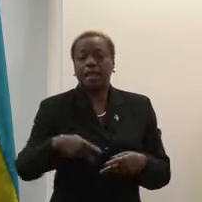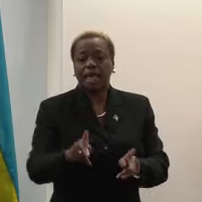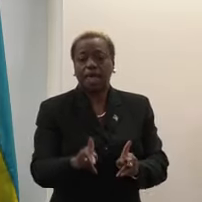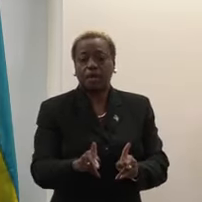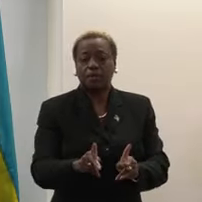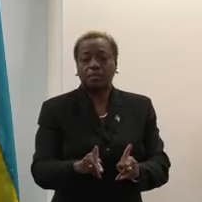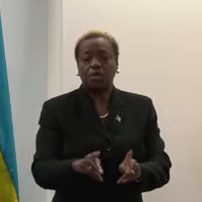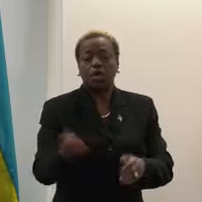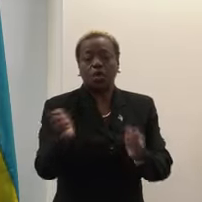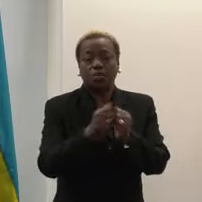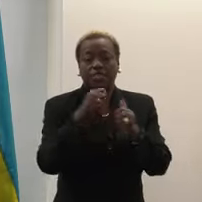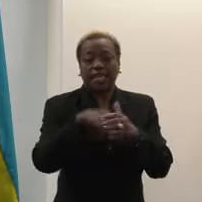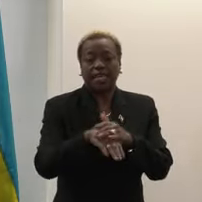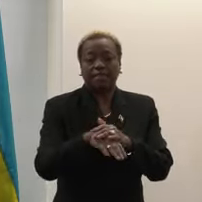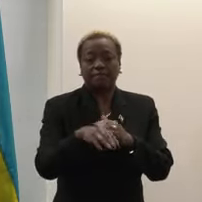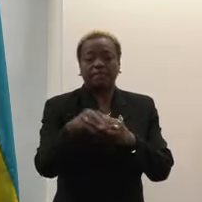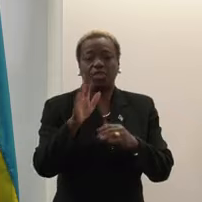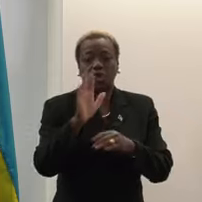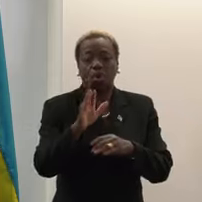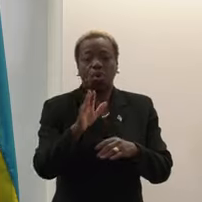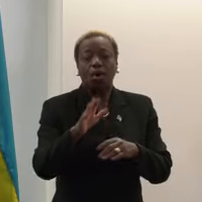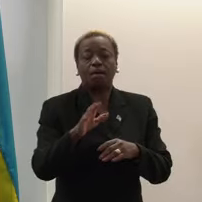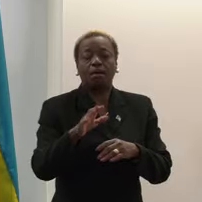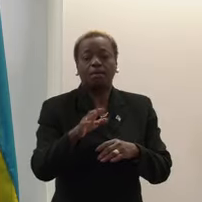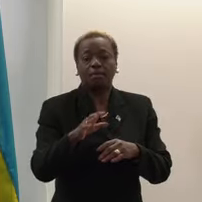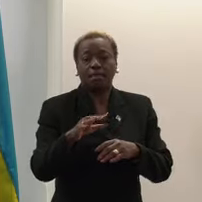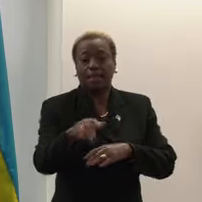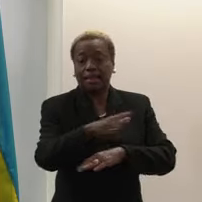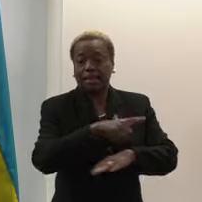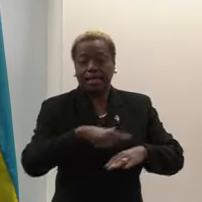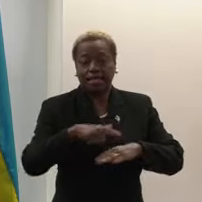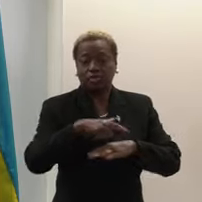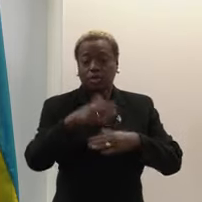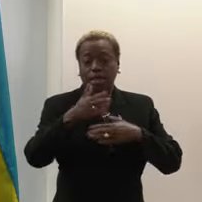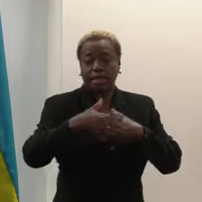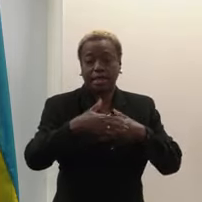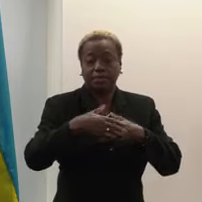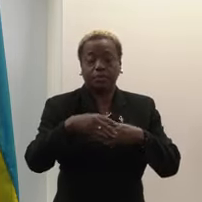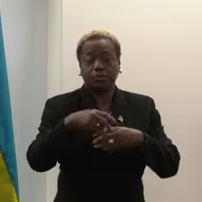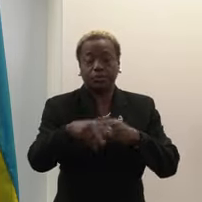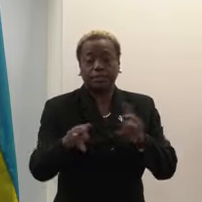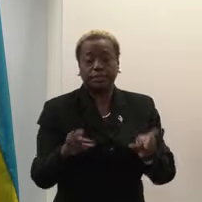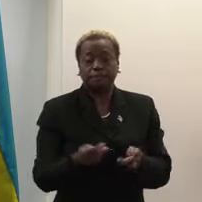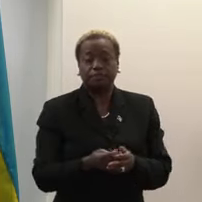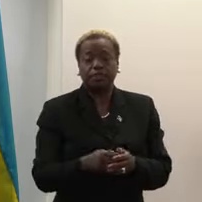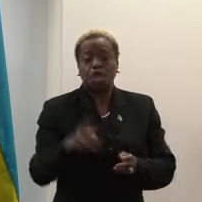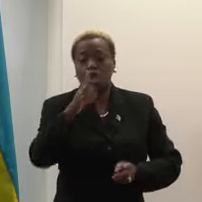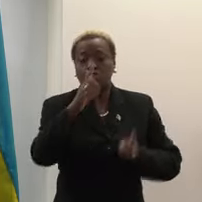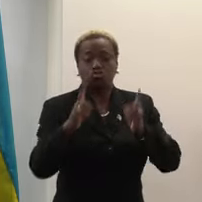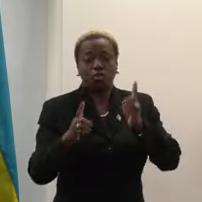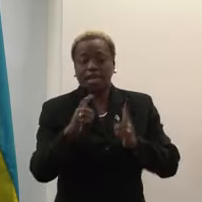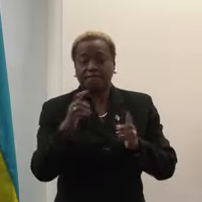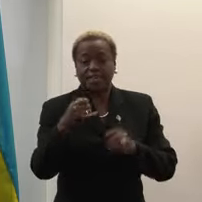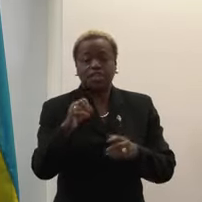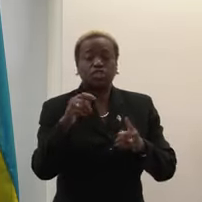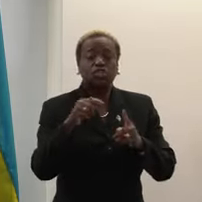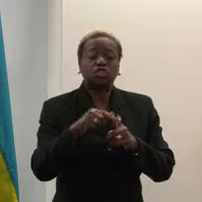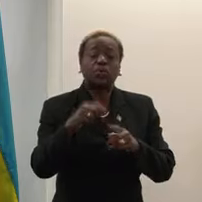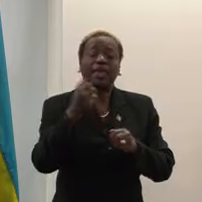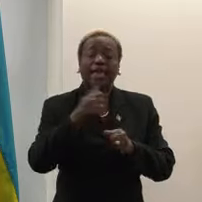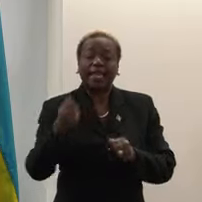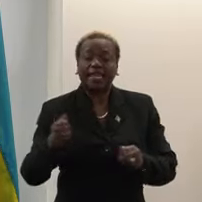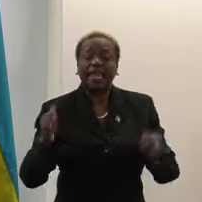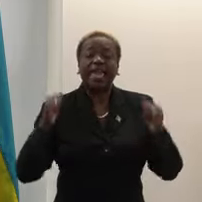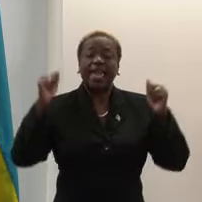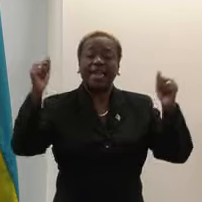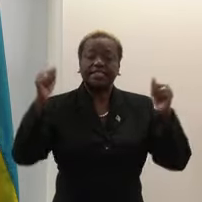within the confines of your property or your immediate neighborhood. Driving to any exercise